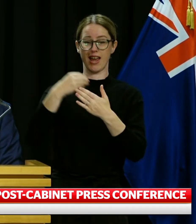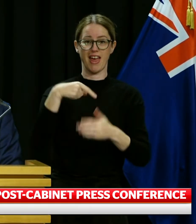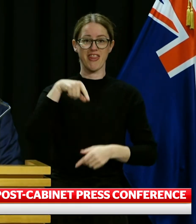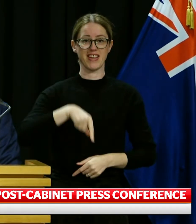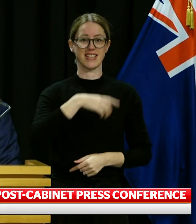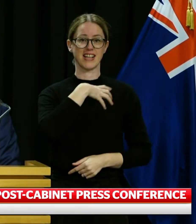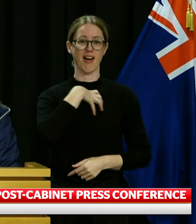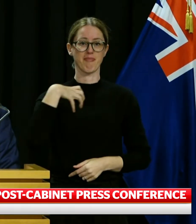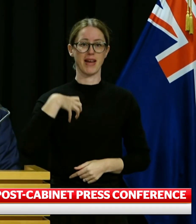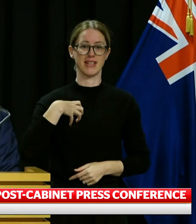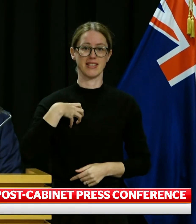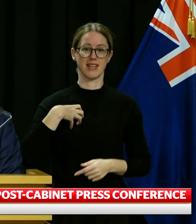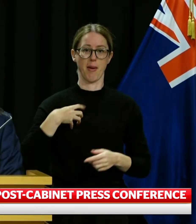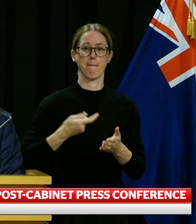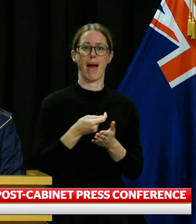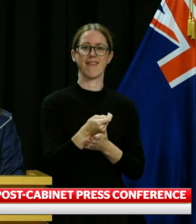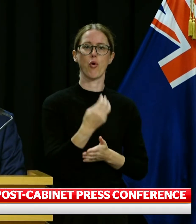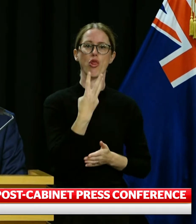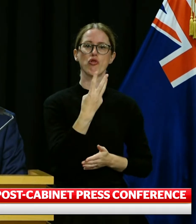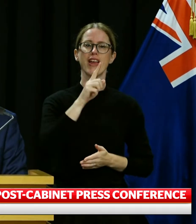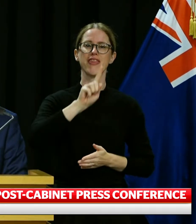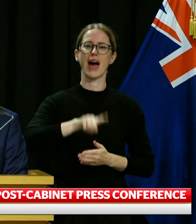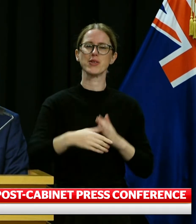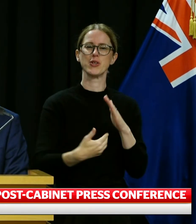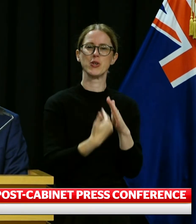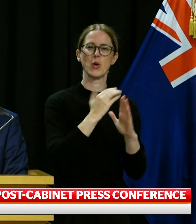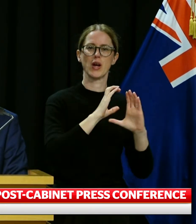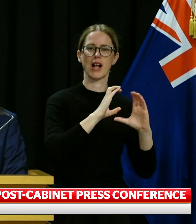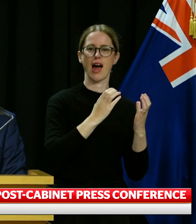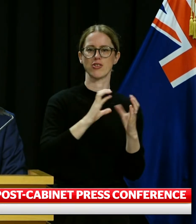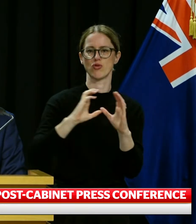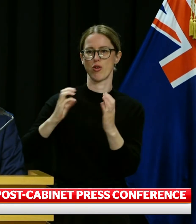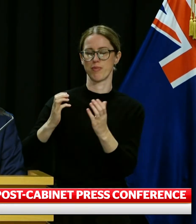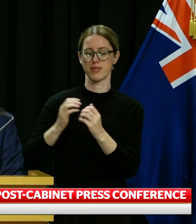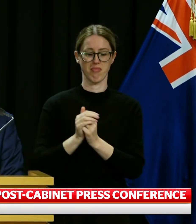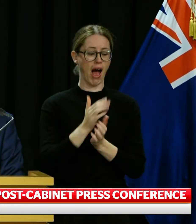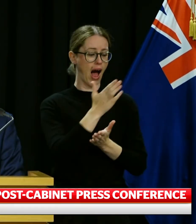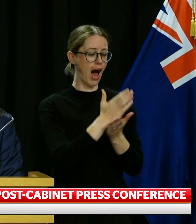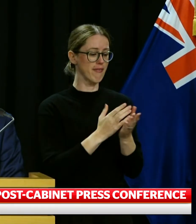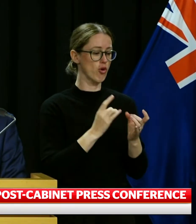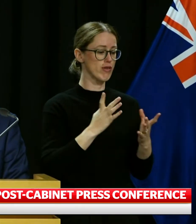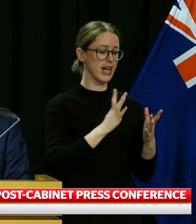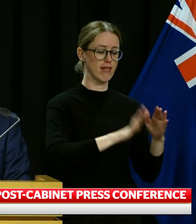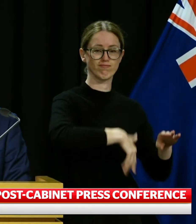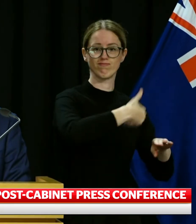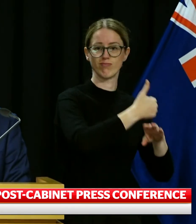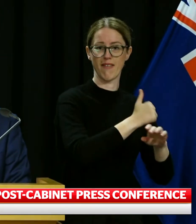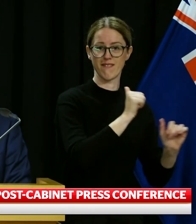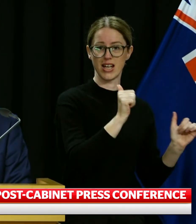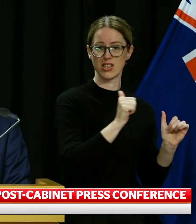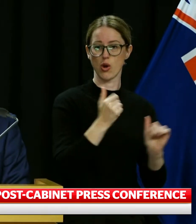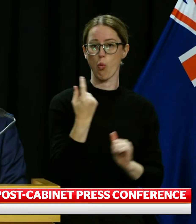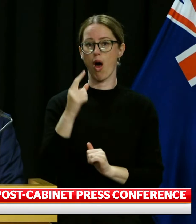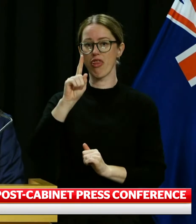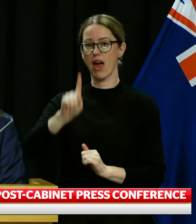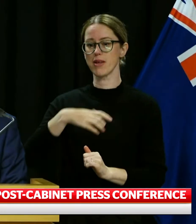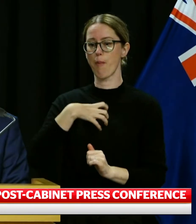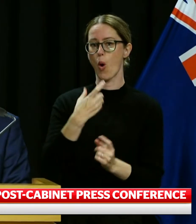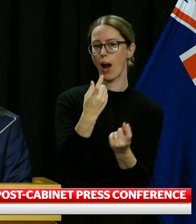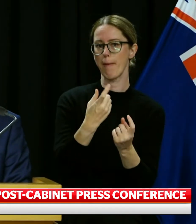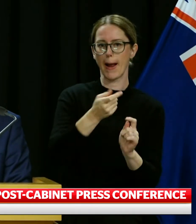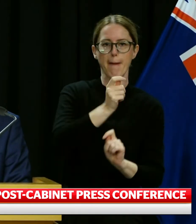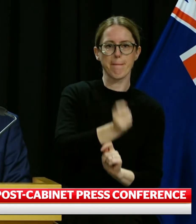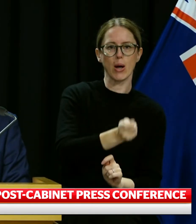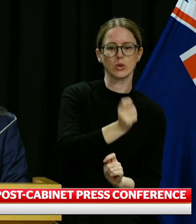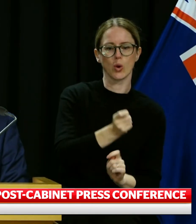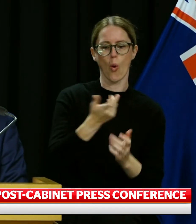this government to 3,000. Over half of those have already been delivered, and around 1,000 more are currently either being